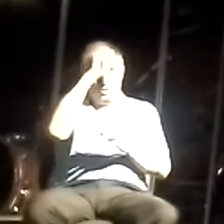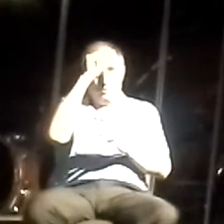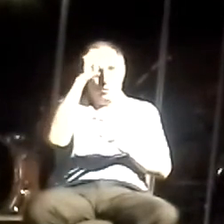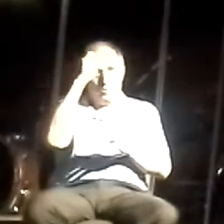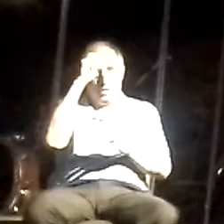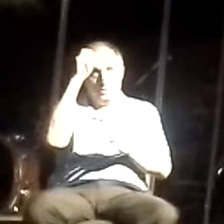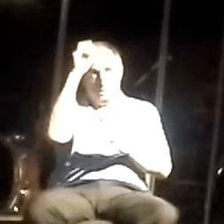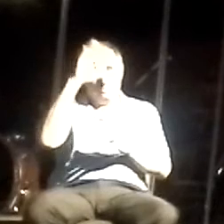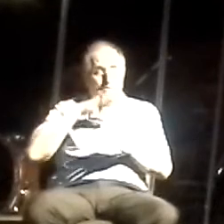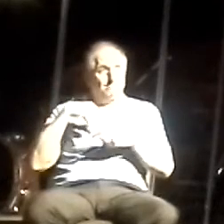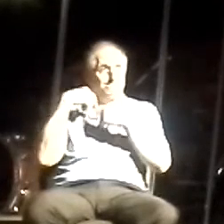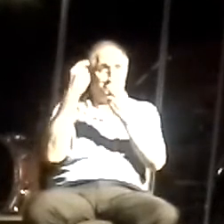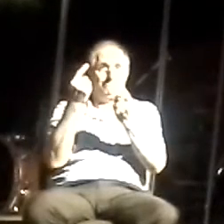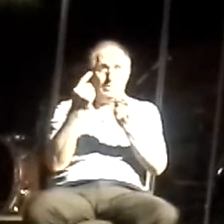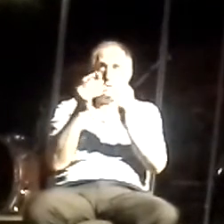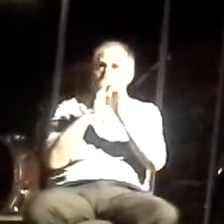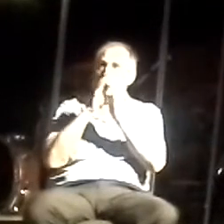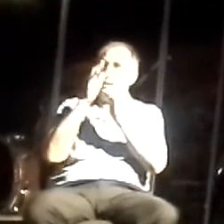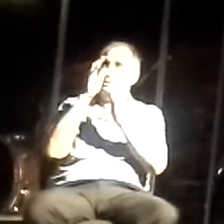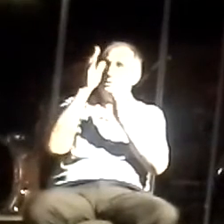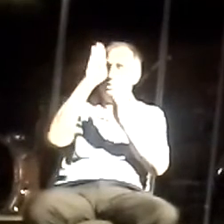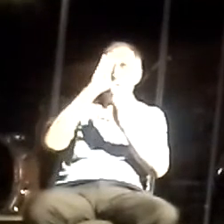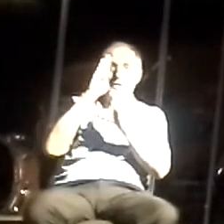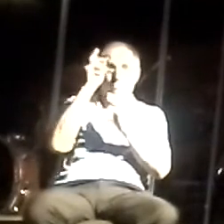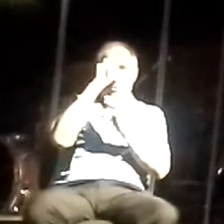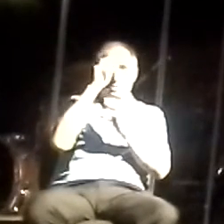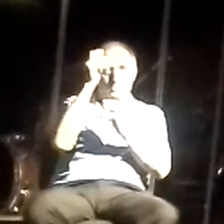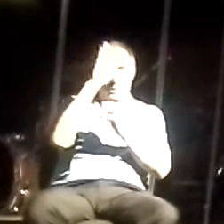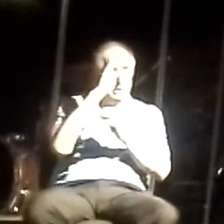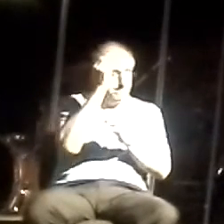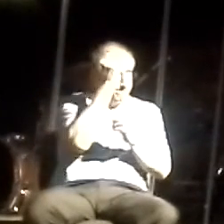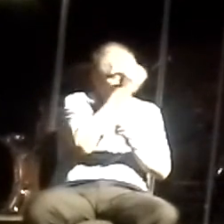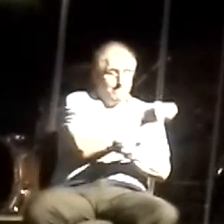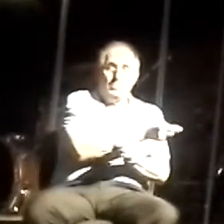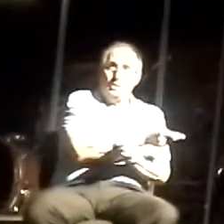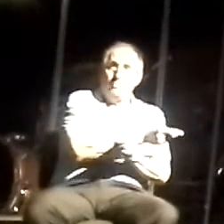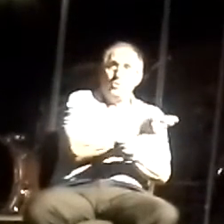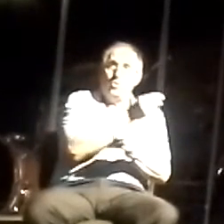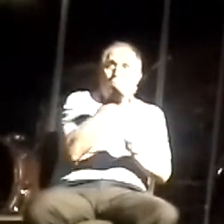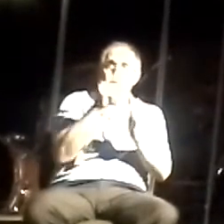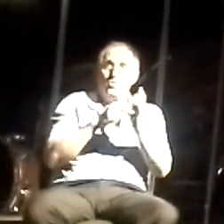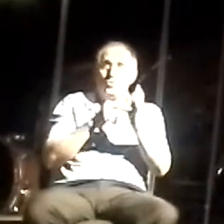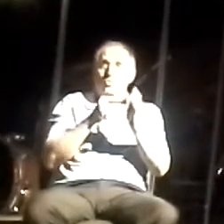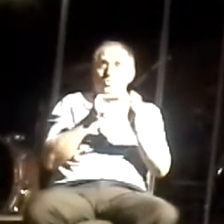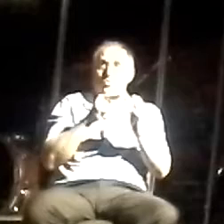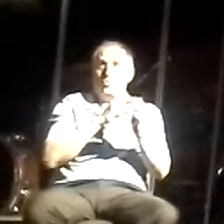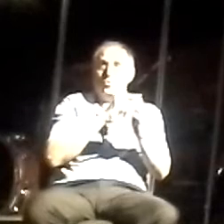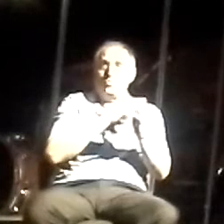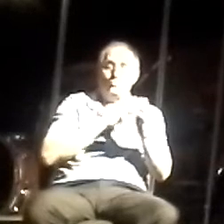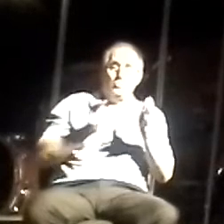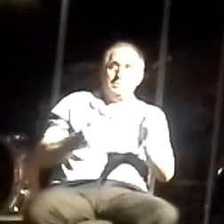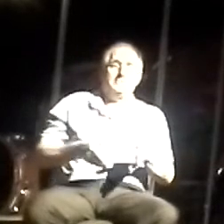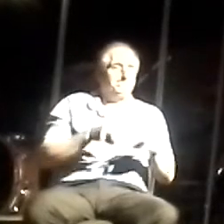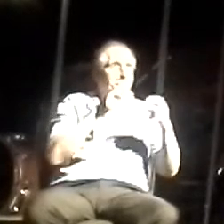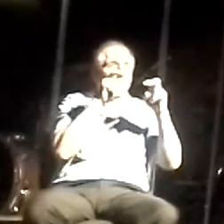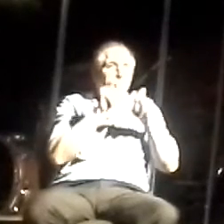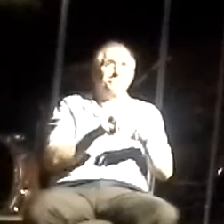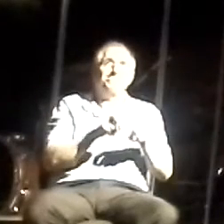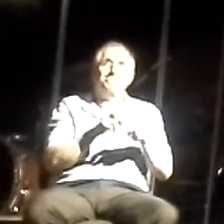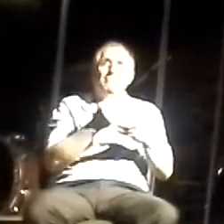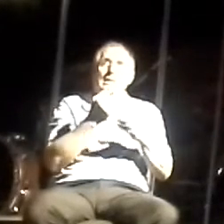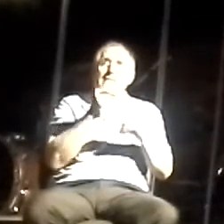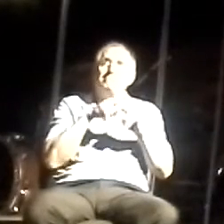wisest man of all time. He asked God for wisdom and God gave it to him. Rulers came and sat at his feet just to listen to him. He